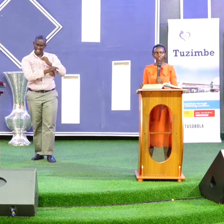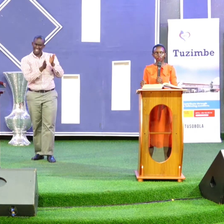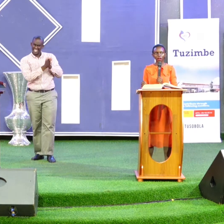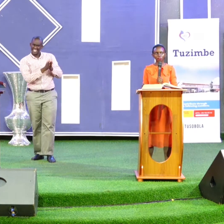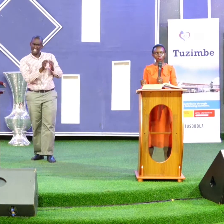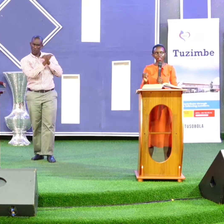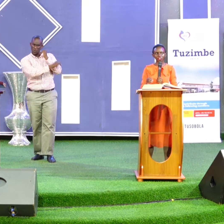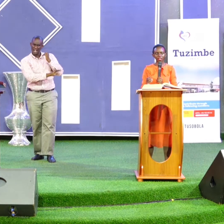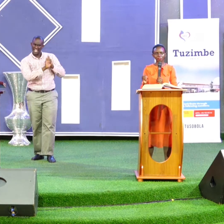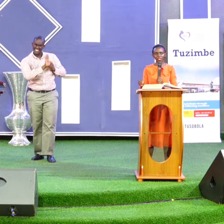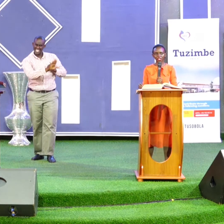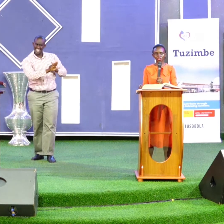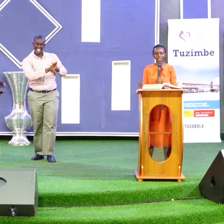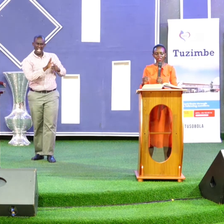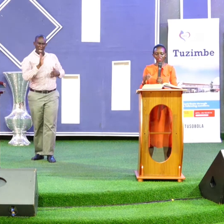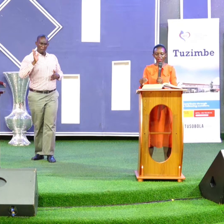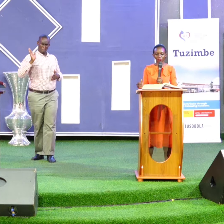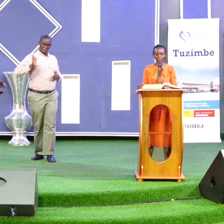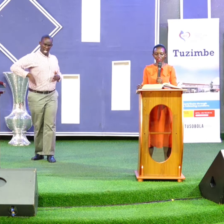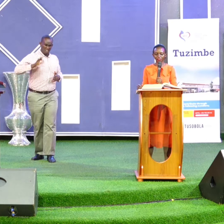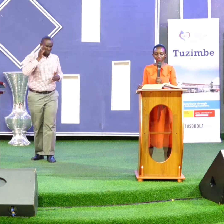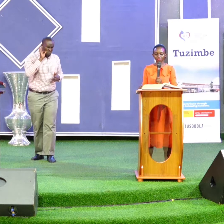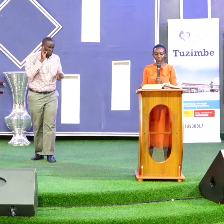you will look out for nation after nation and their